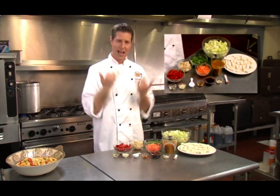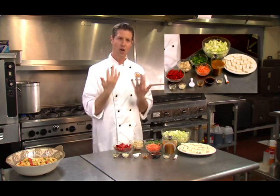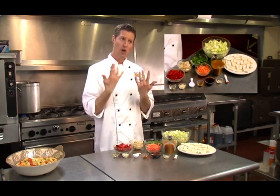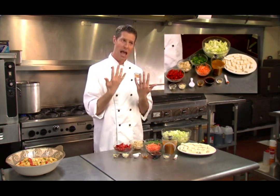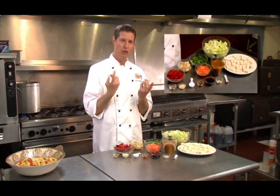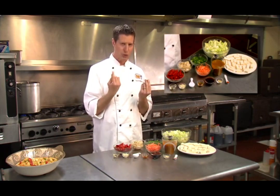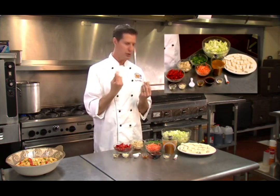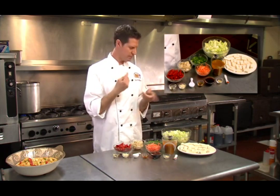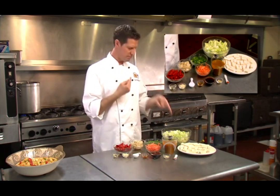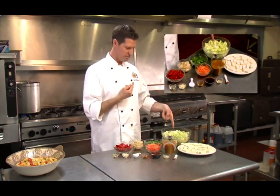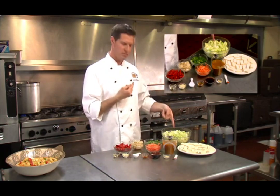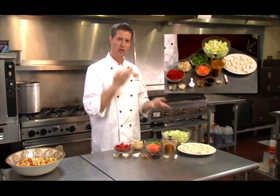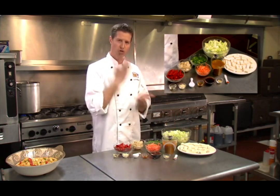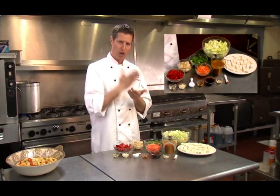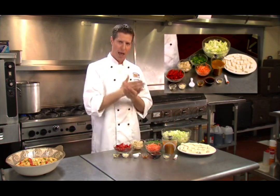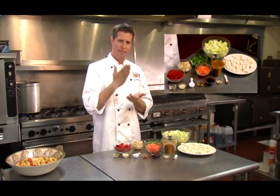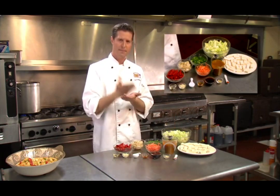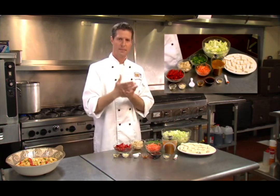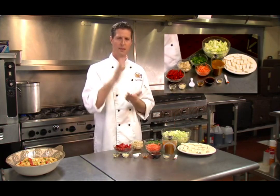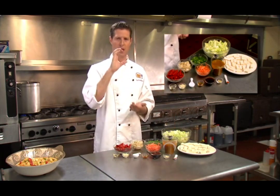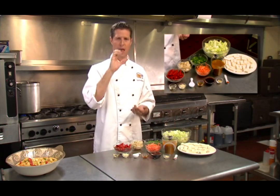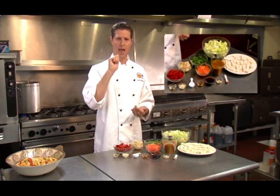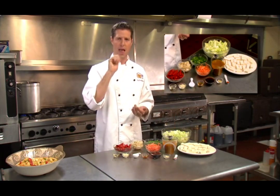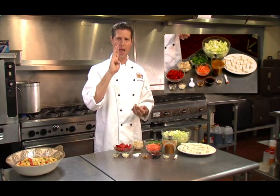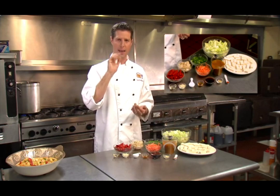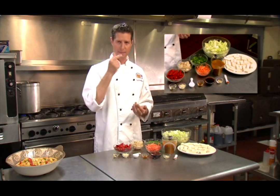While you are waiting, chop the cabbage,